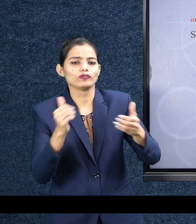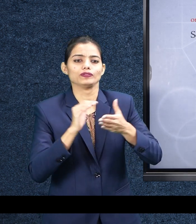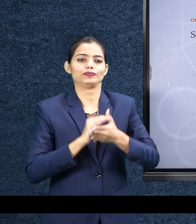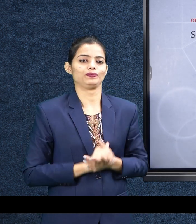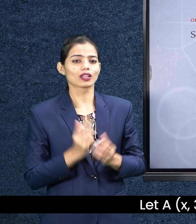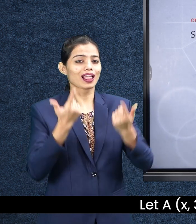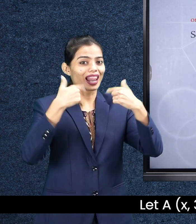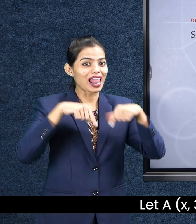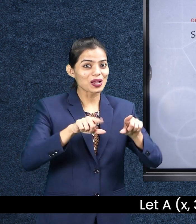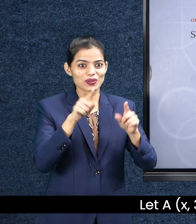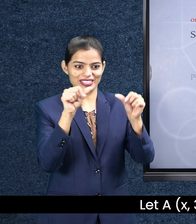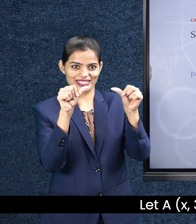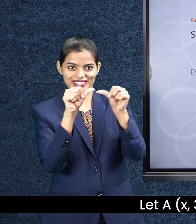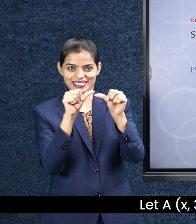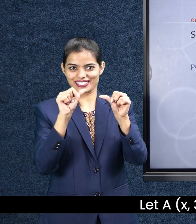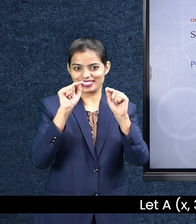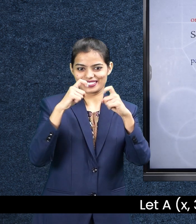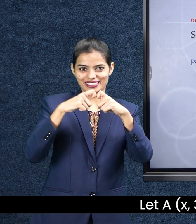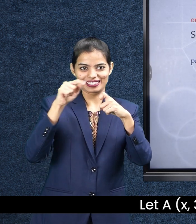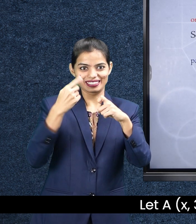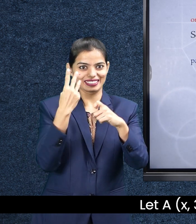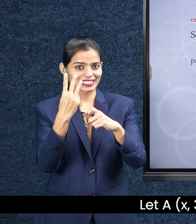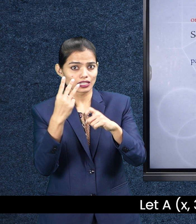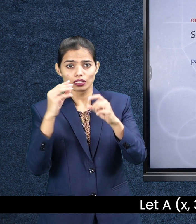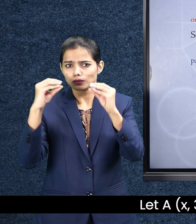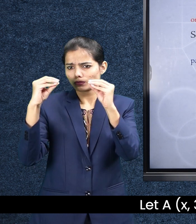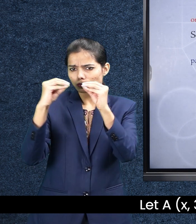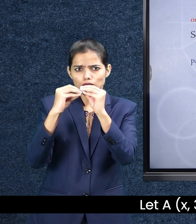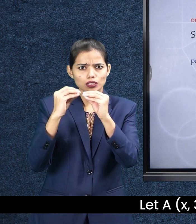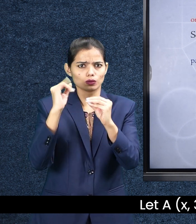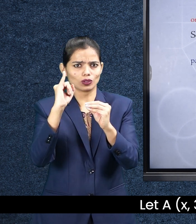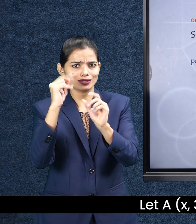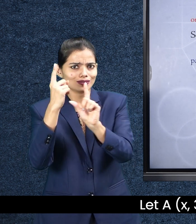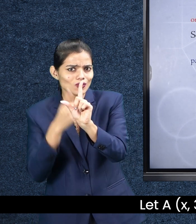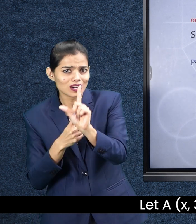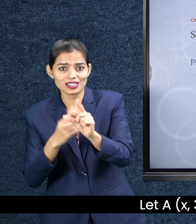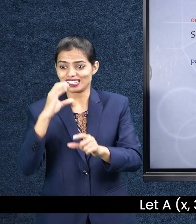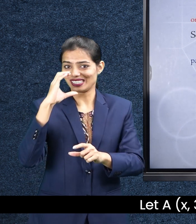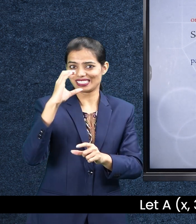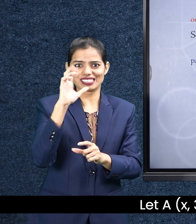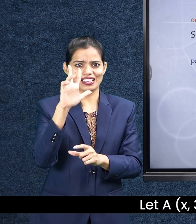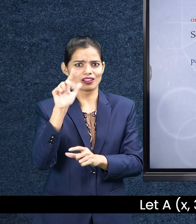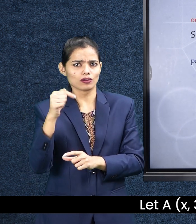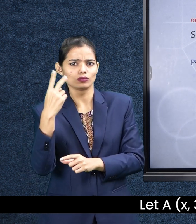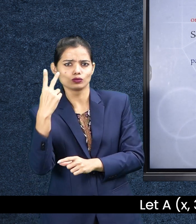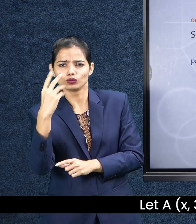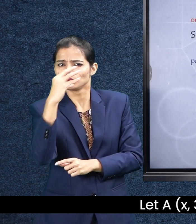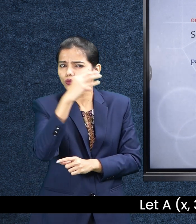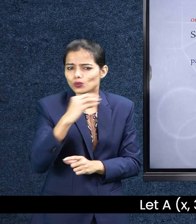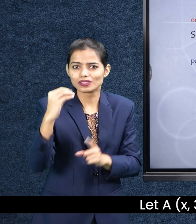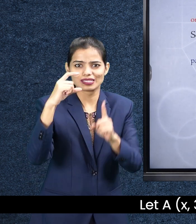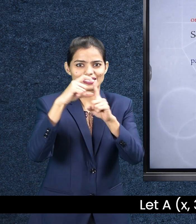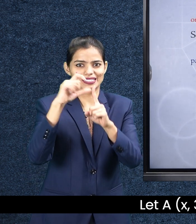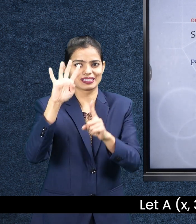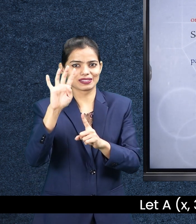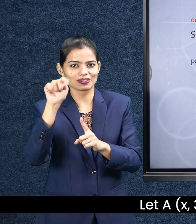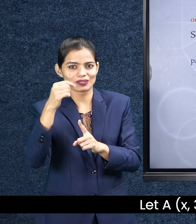Solution. Let A x, 3, B 6, y, C 8, 2 and D